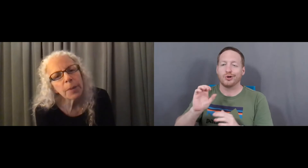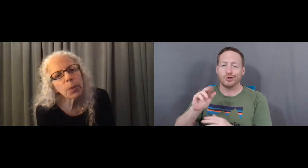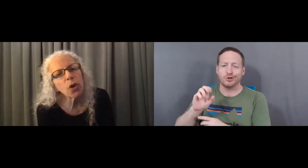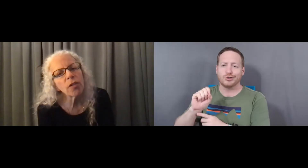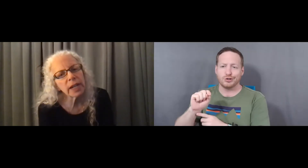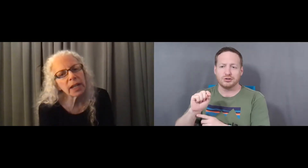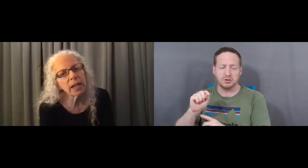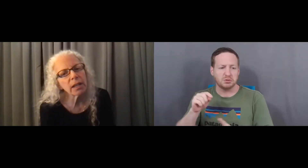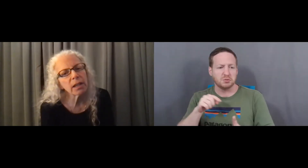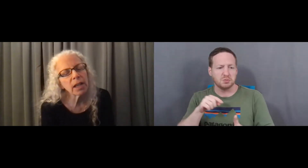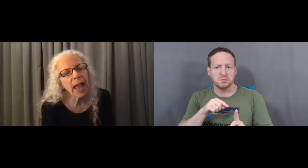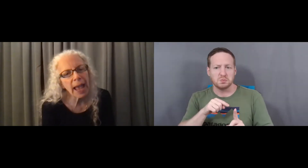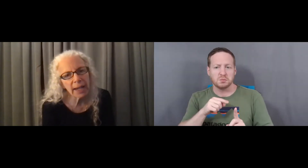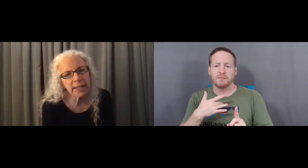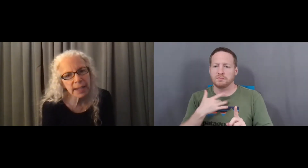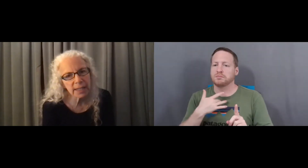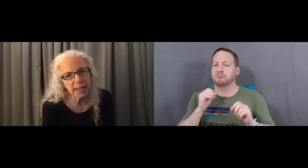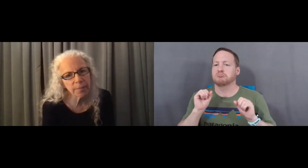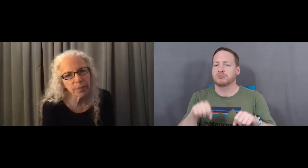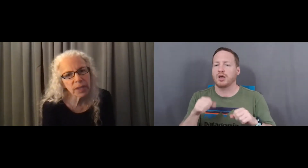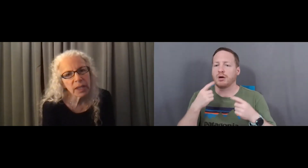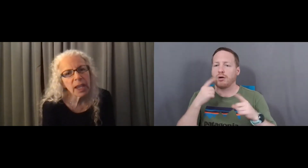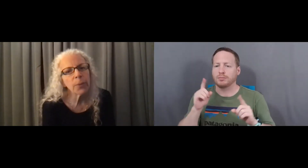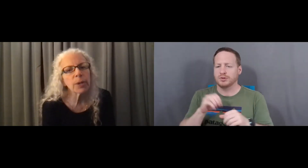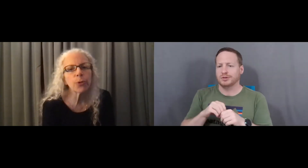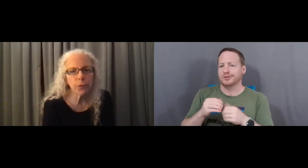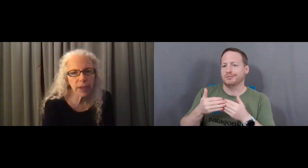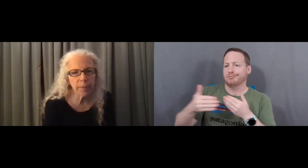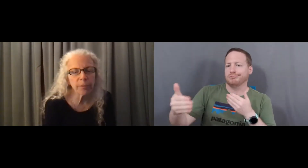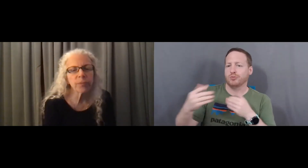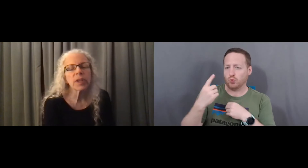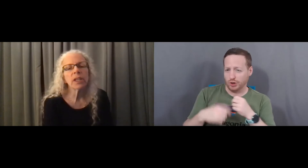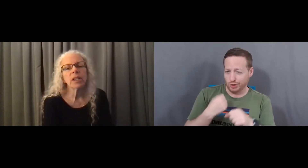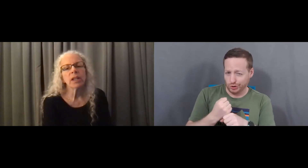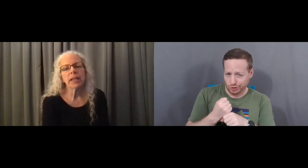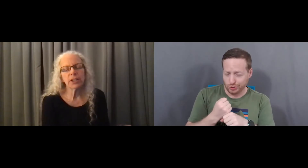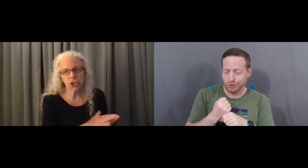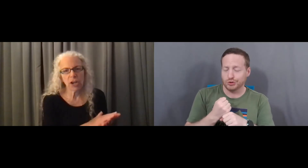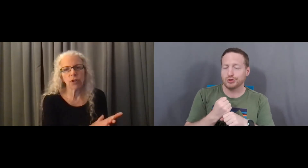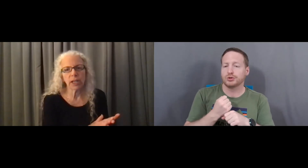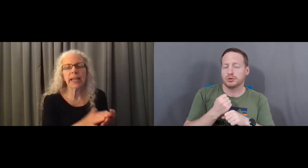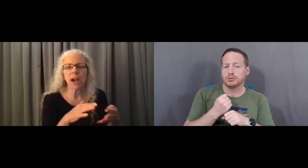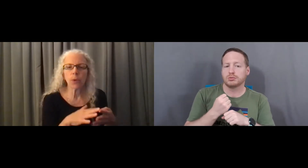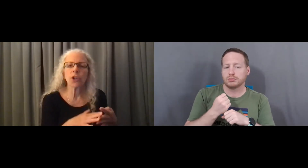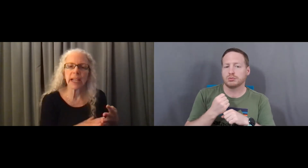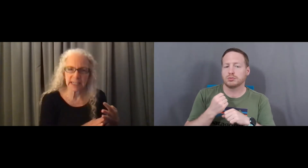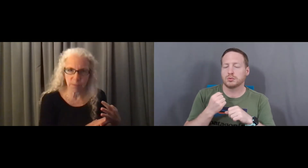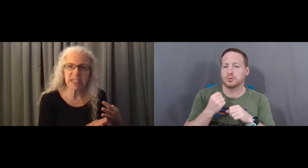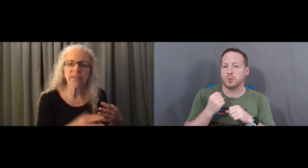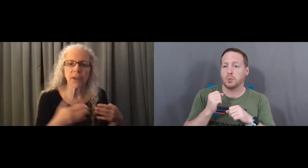we already had discussed them and we approved them in general, and now we're looking at specific, what